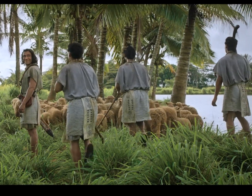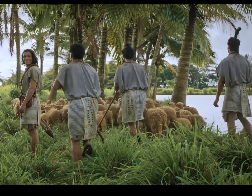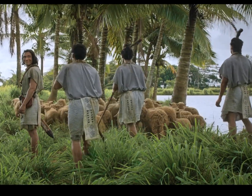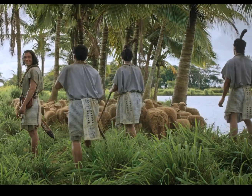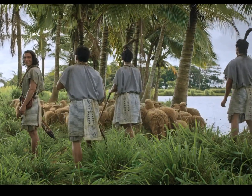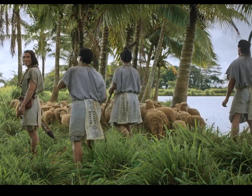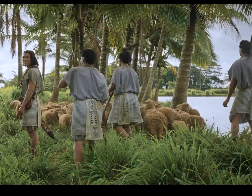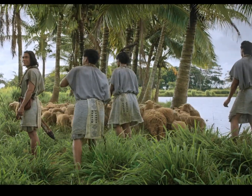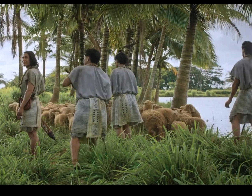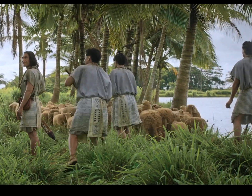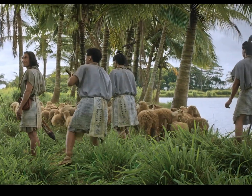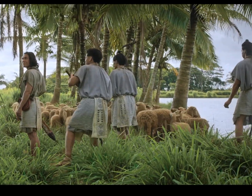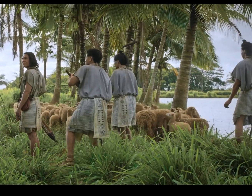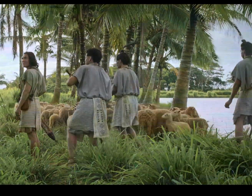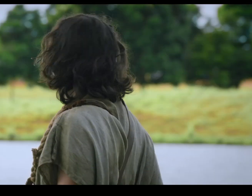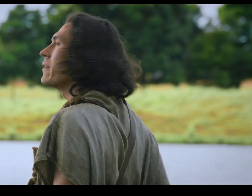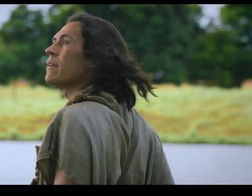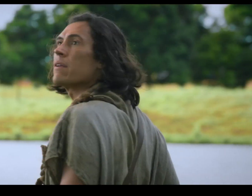The